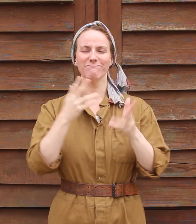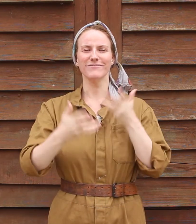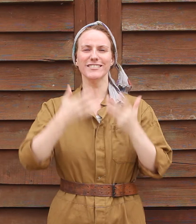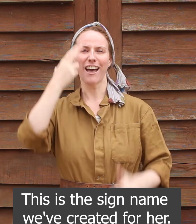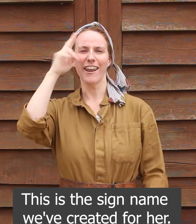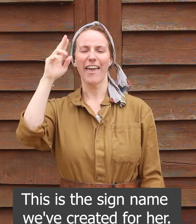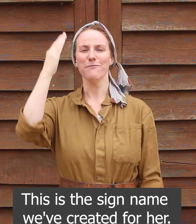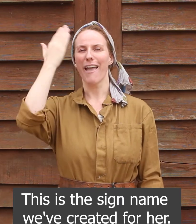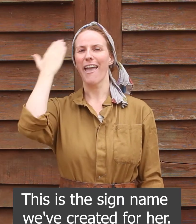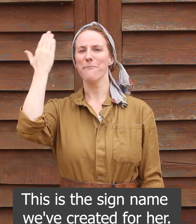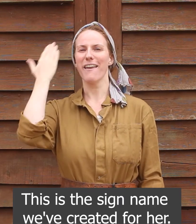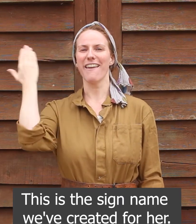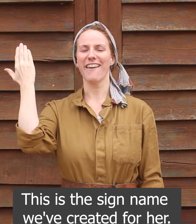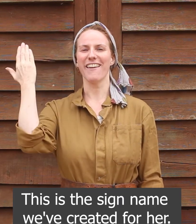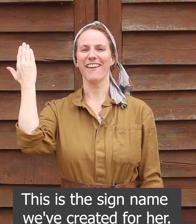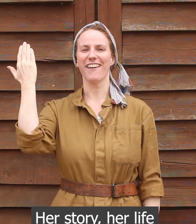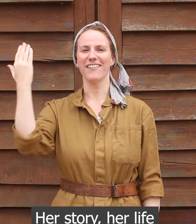This is the sign name we've created for her.